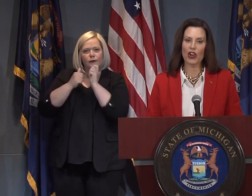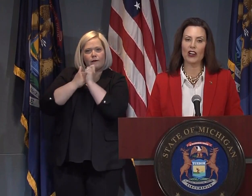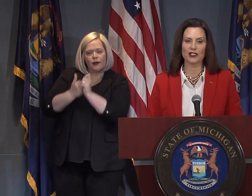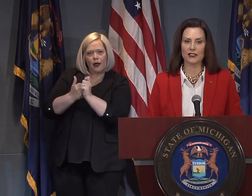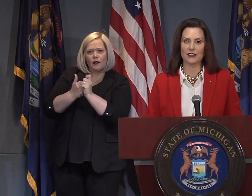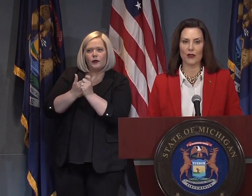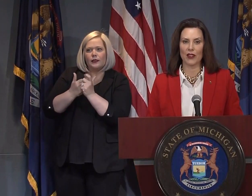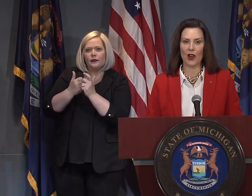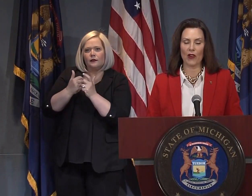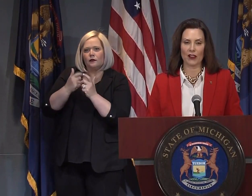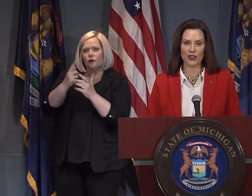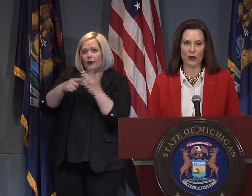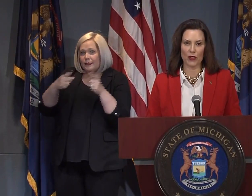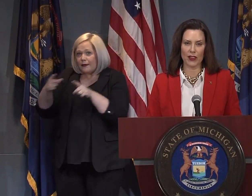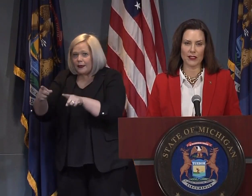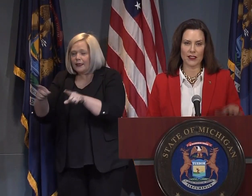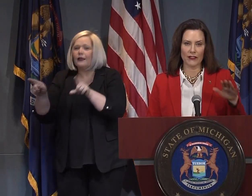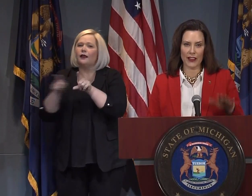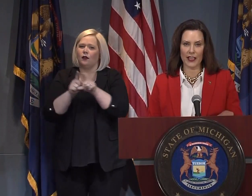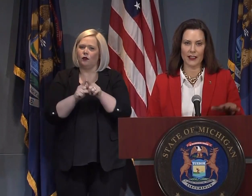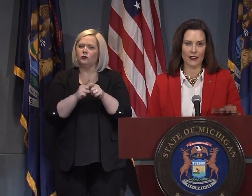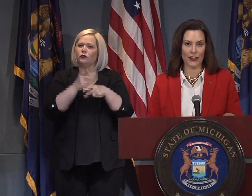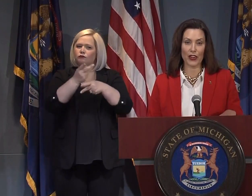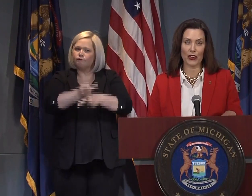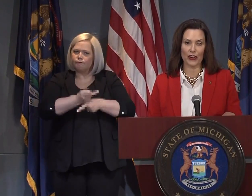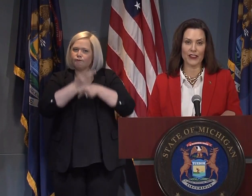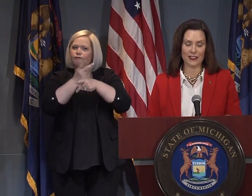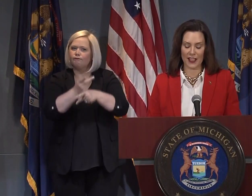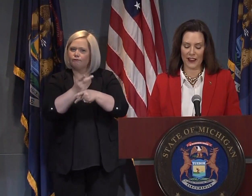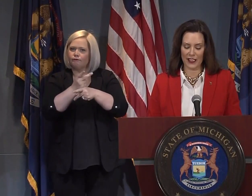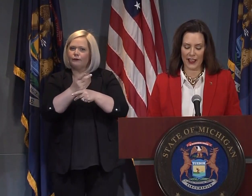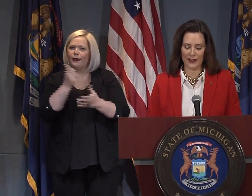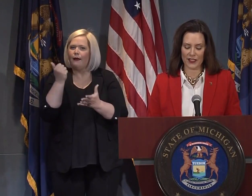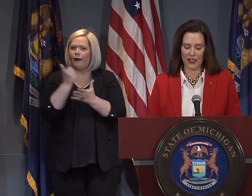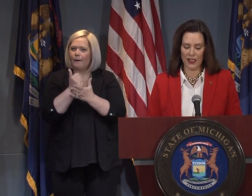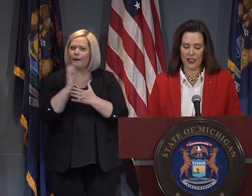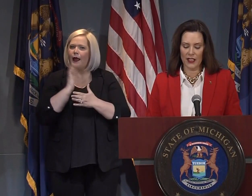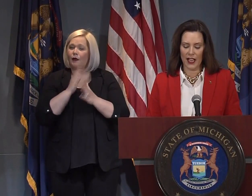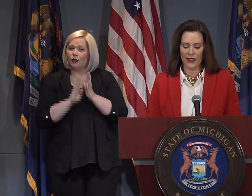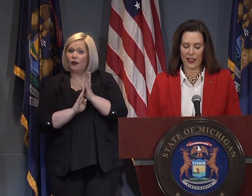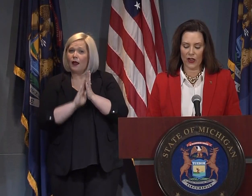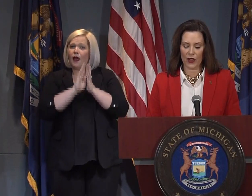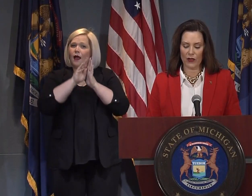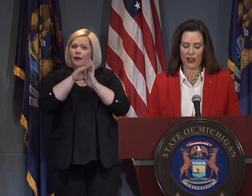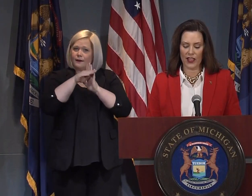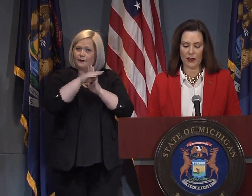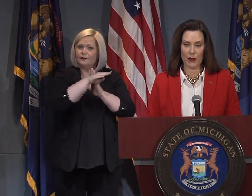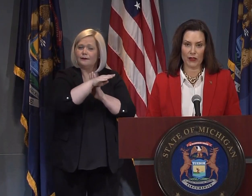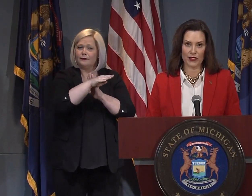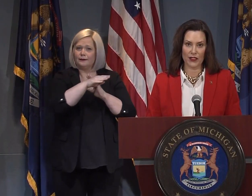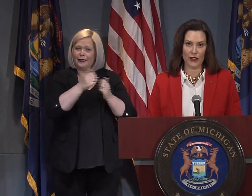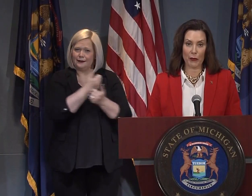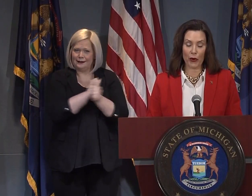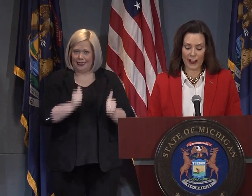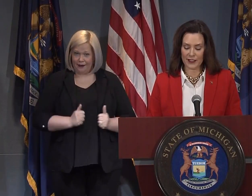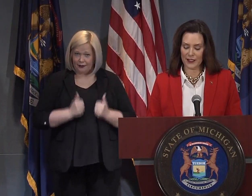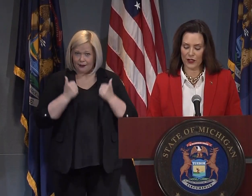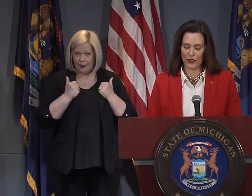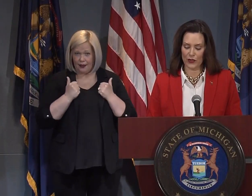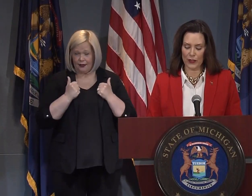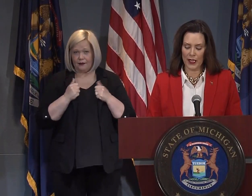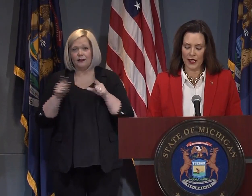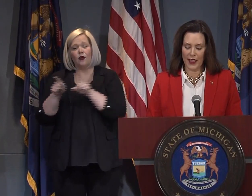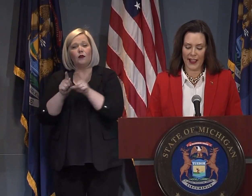taking the precautions that we know are contributing to the flattening of the curve and saving lives. On that note, I want to thank the members of the